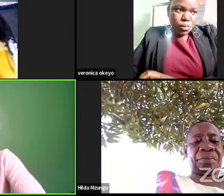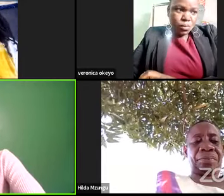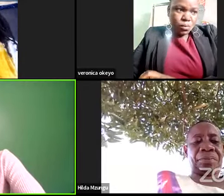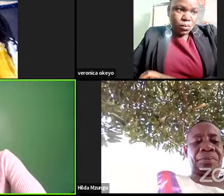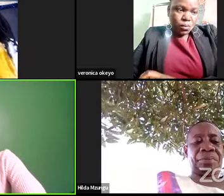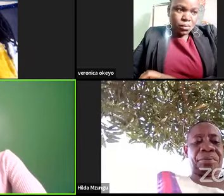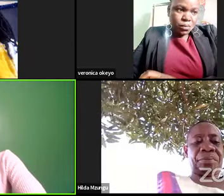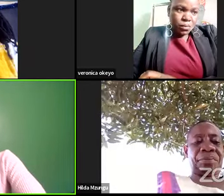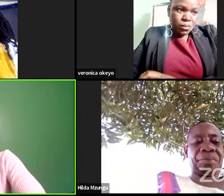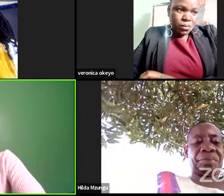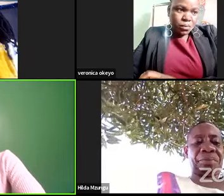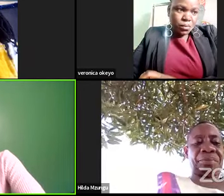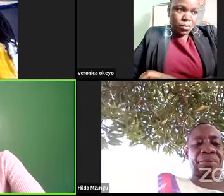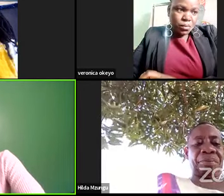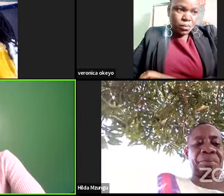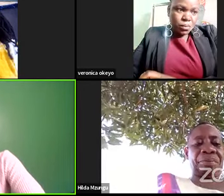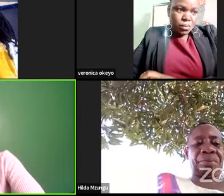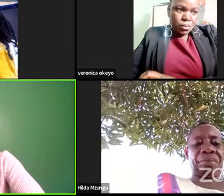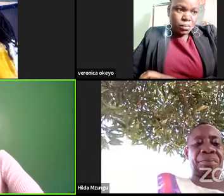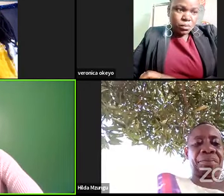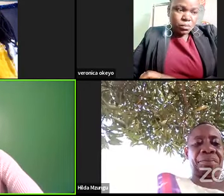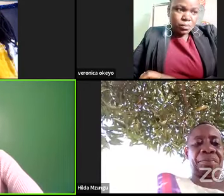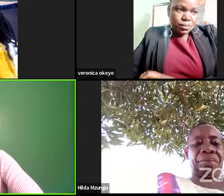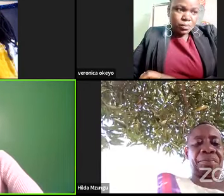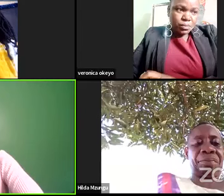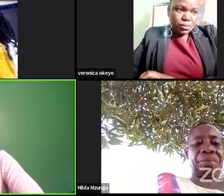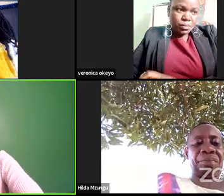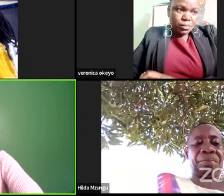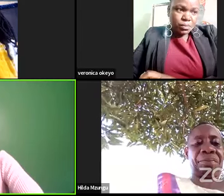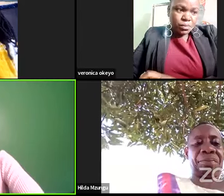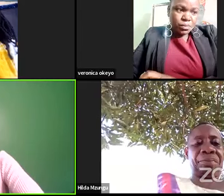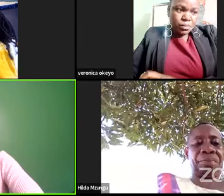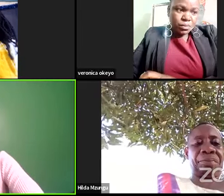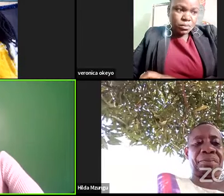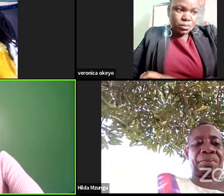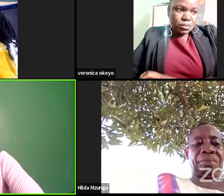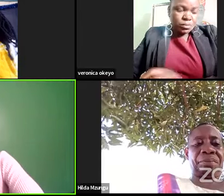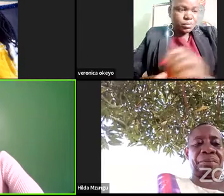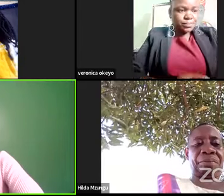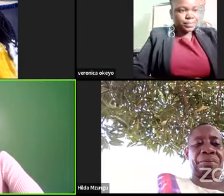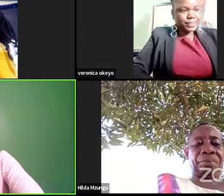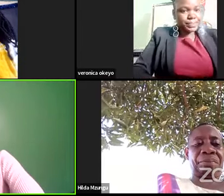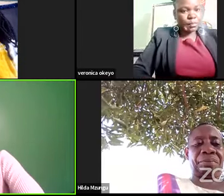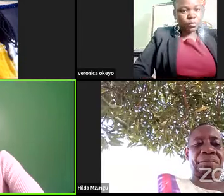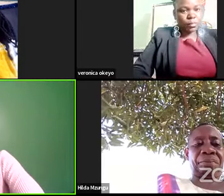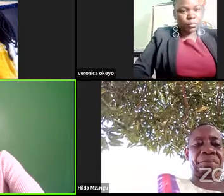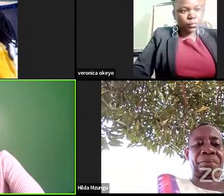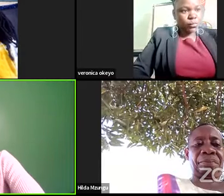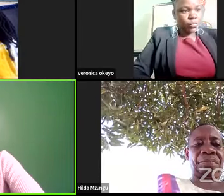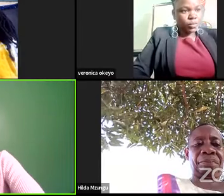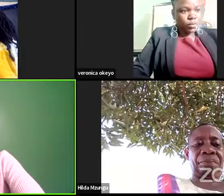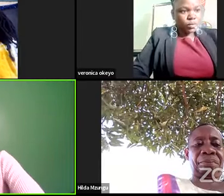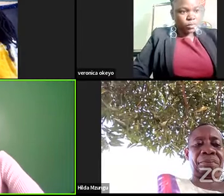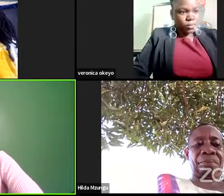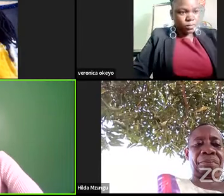in regards to today, we are going to have a very wonderful session with our amazing five